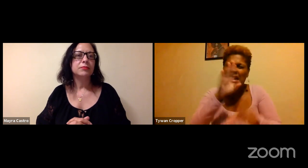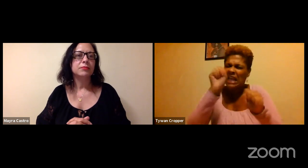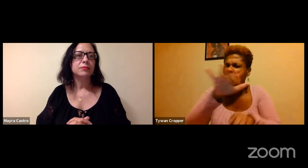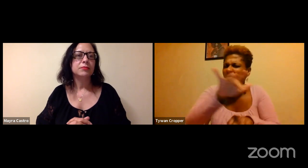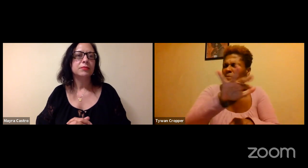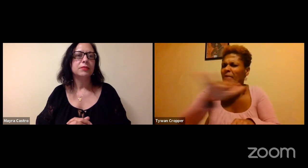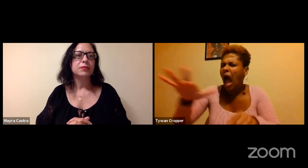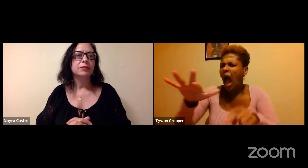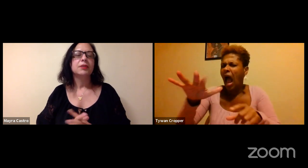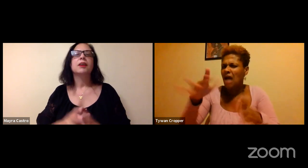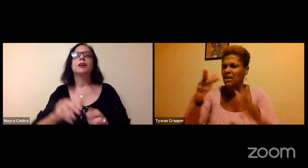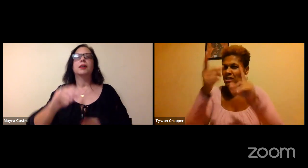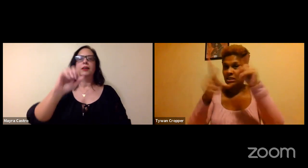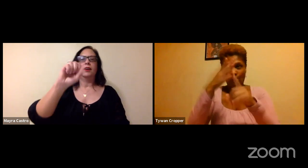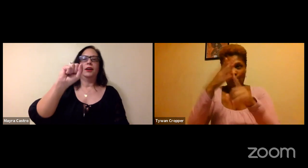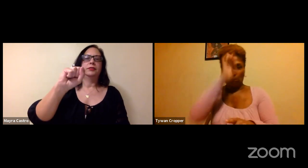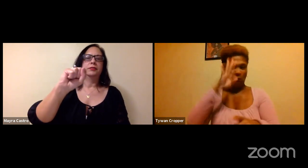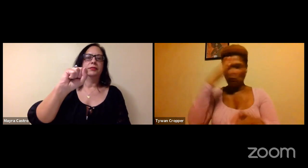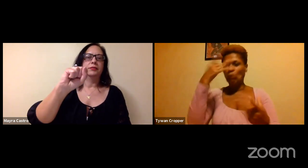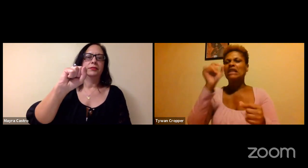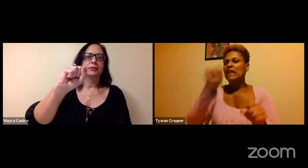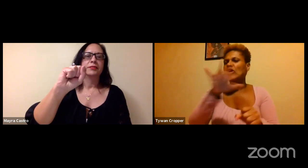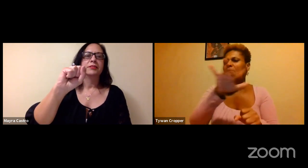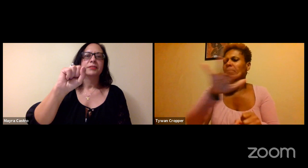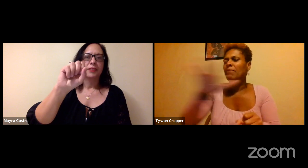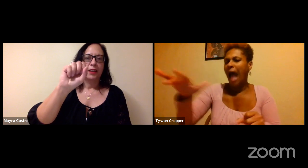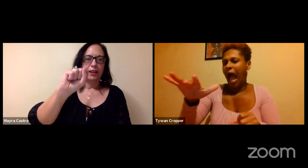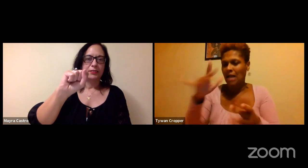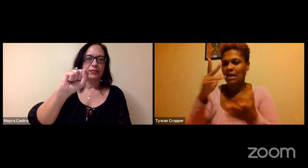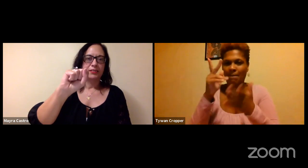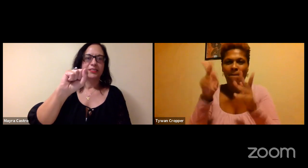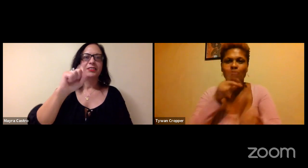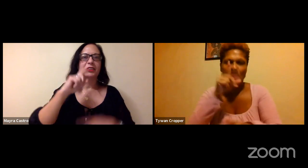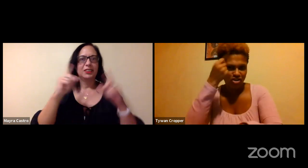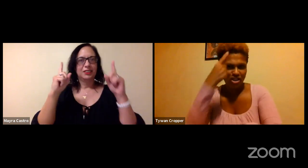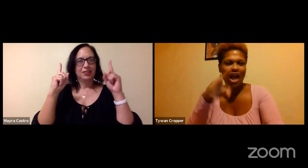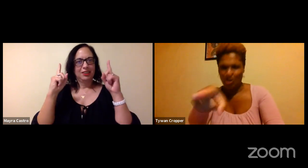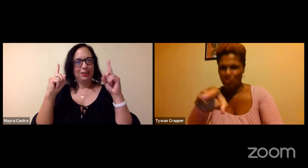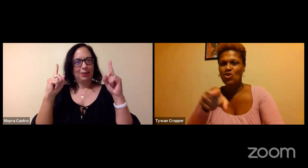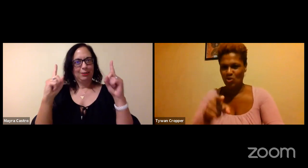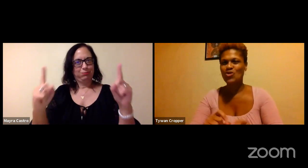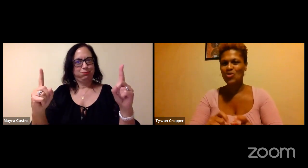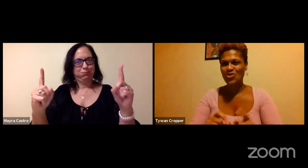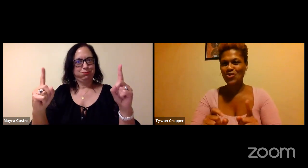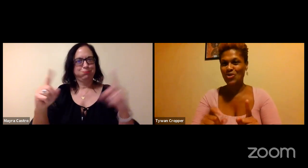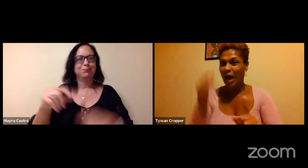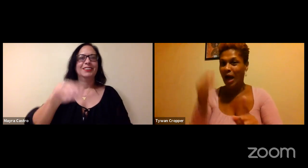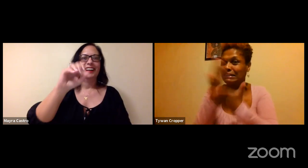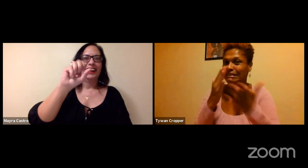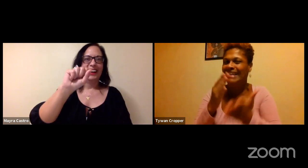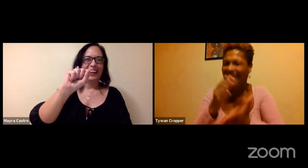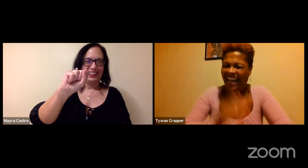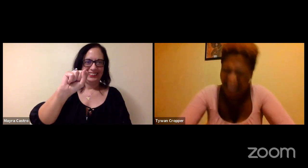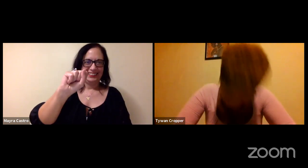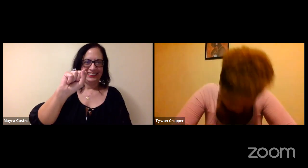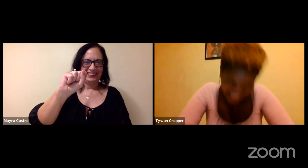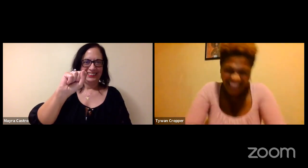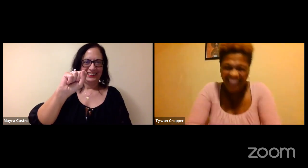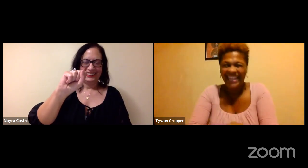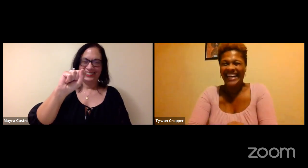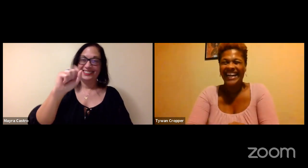Now, I wanted to know about the schizophrenia. You know, I know it's a big word,